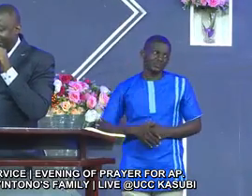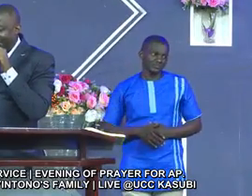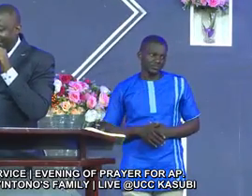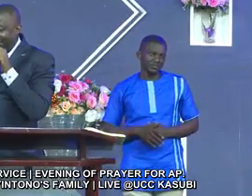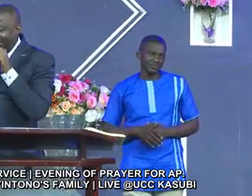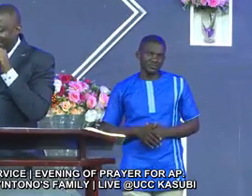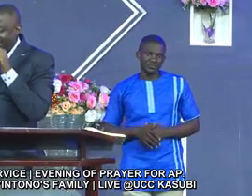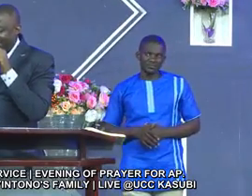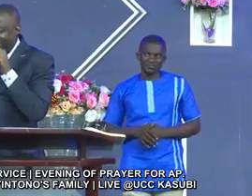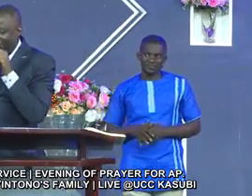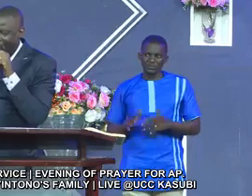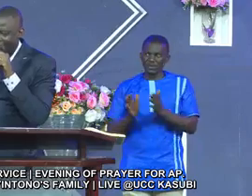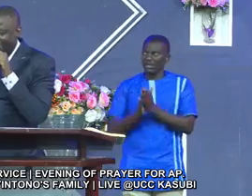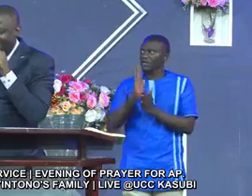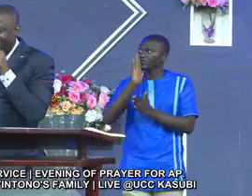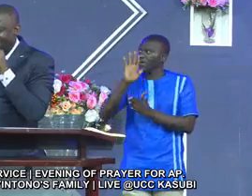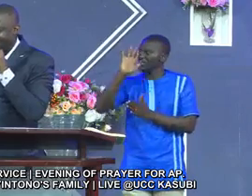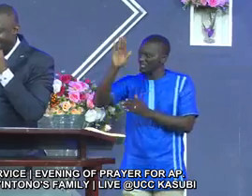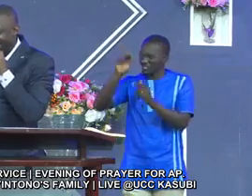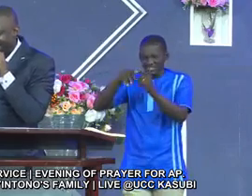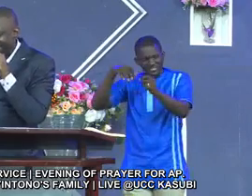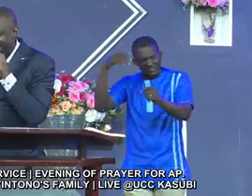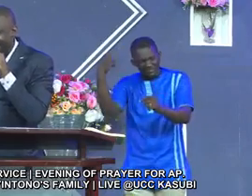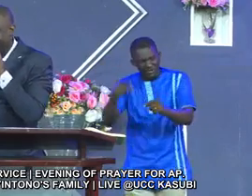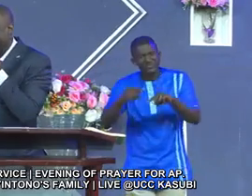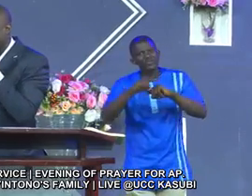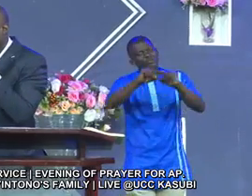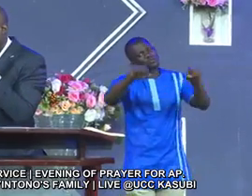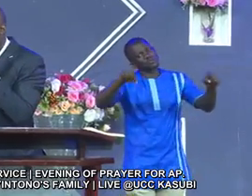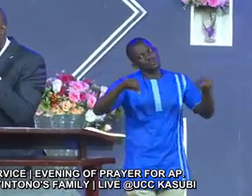And by His stripes we are